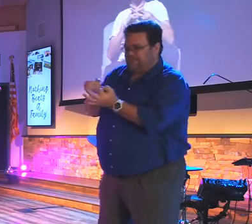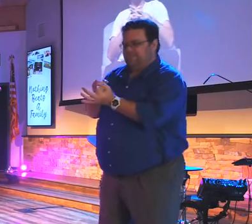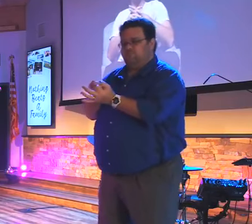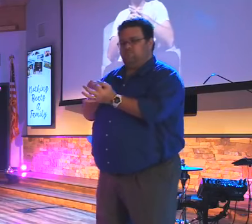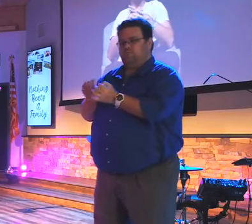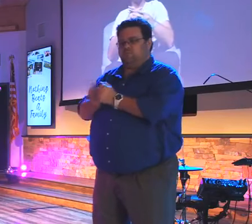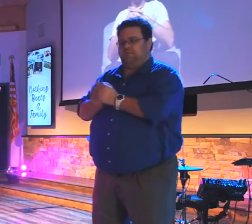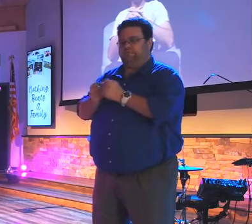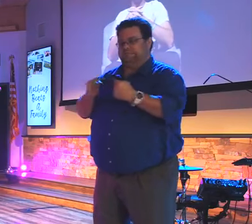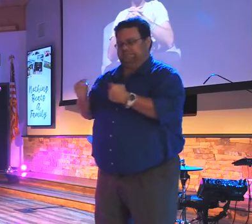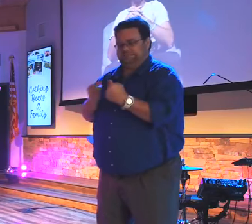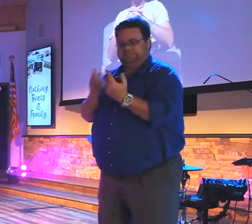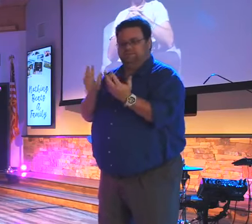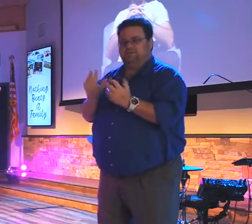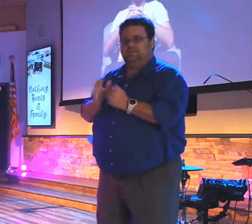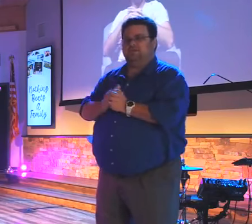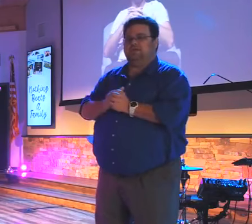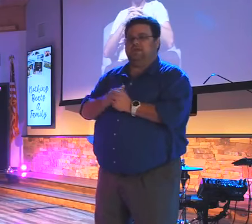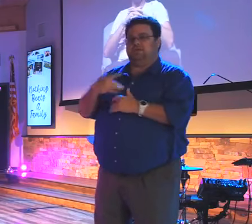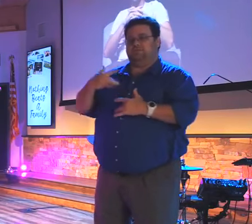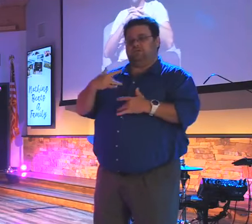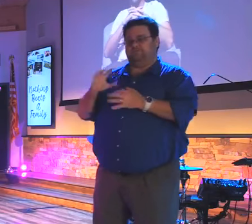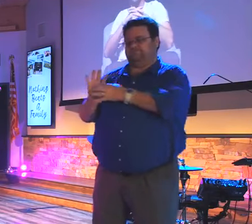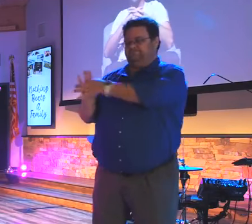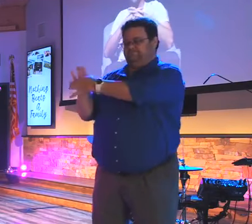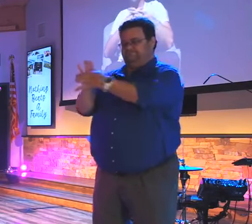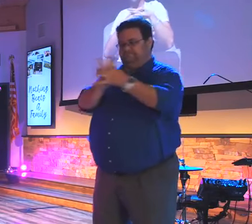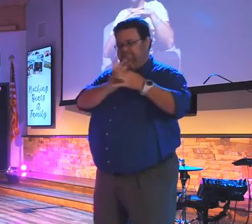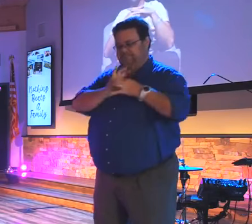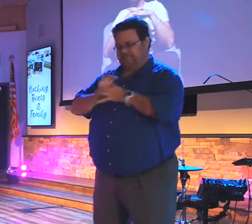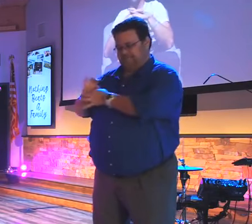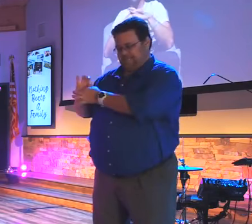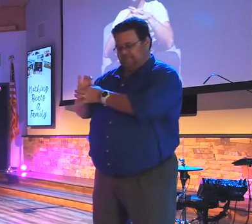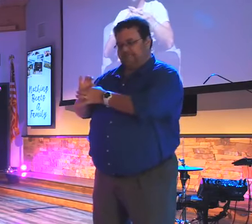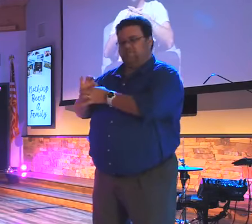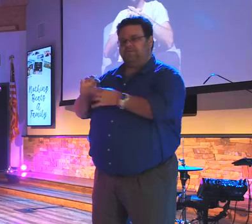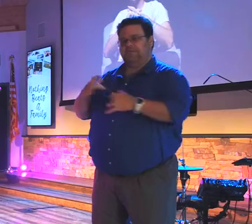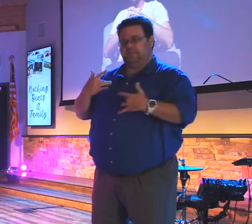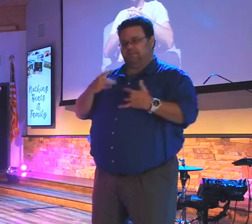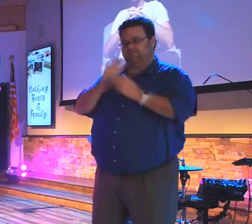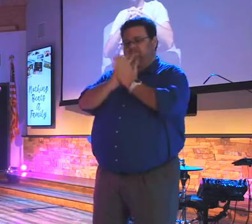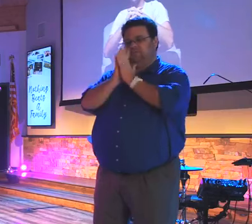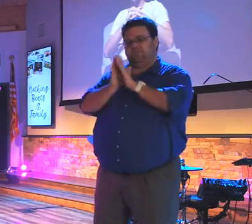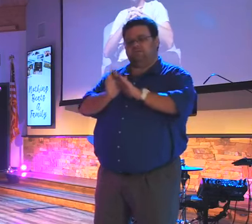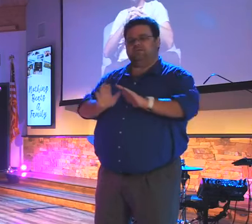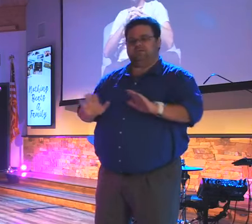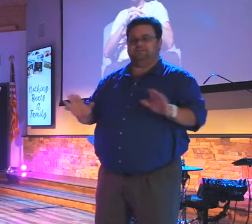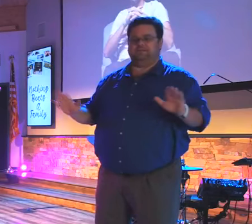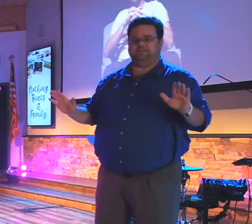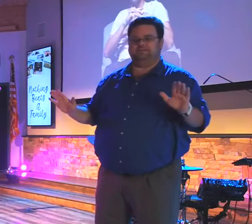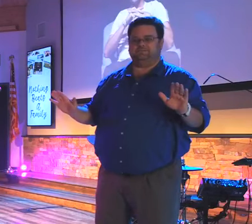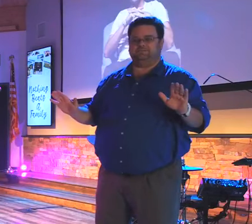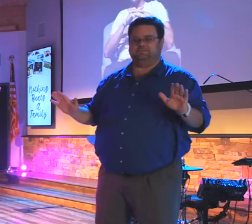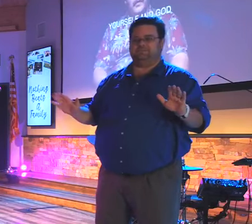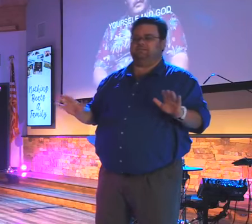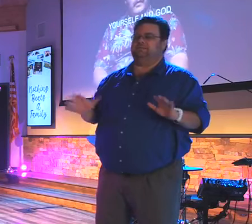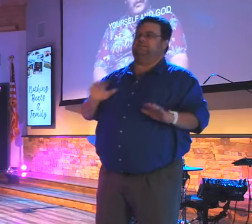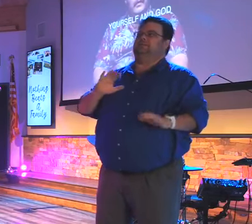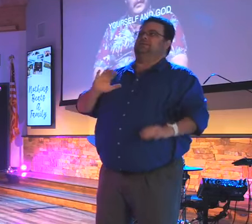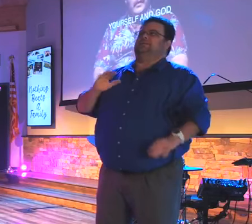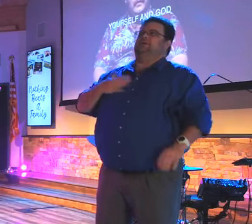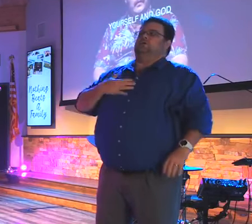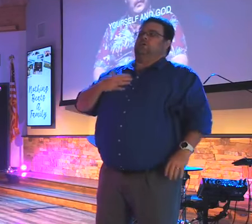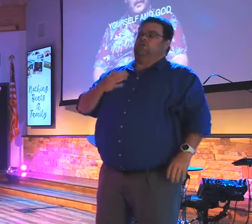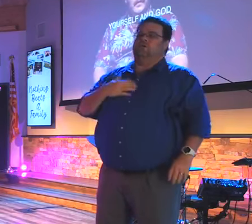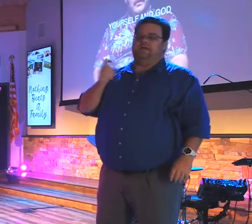togetherness that we experienced provided a peace and a clarity that I really needed. I think one